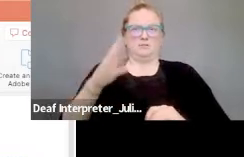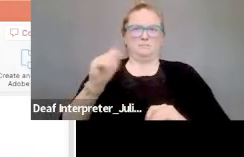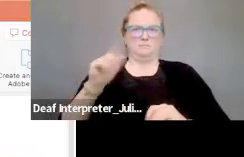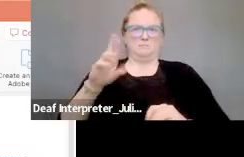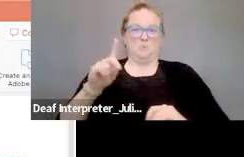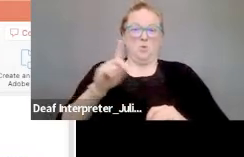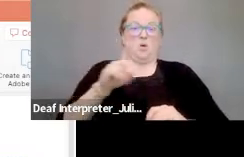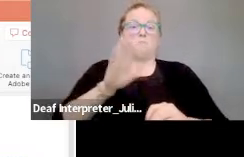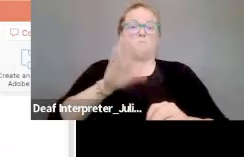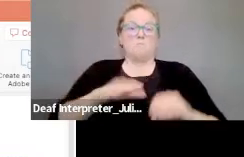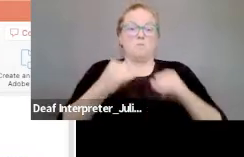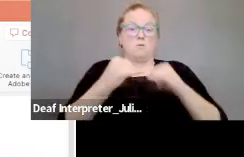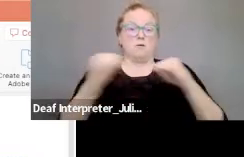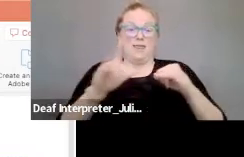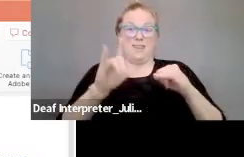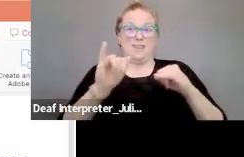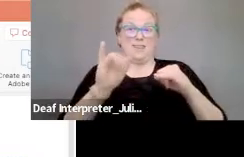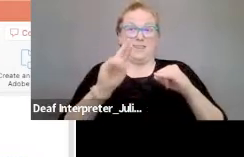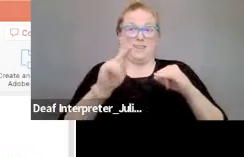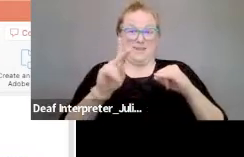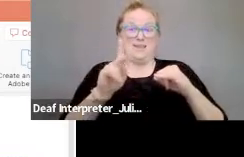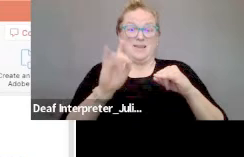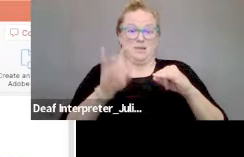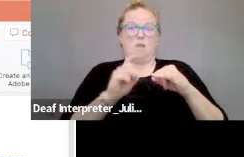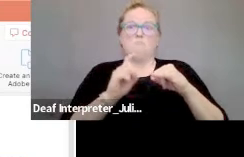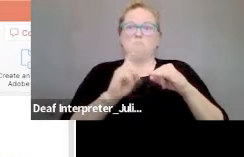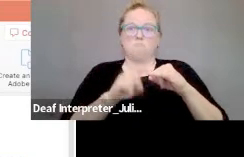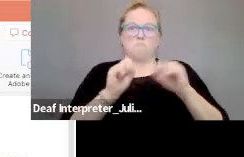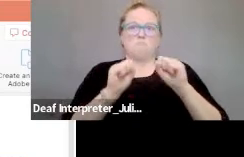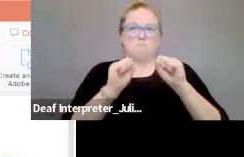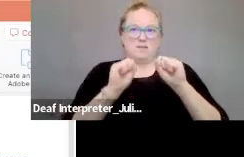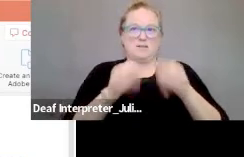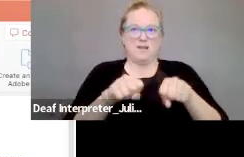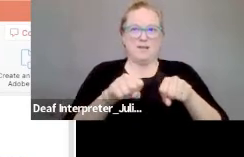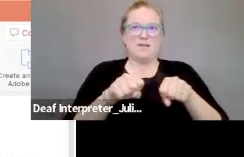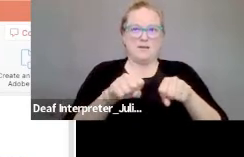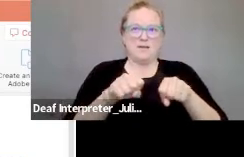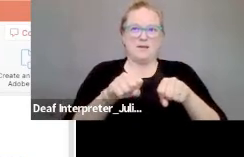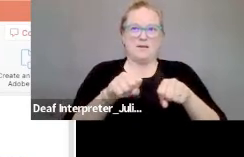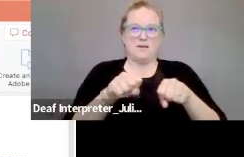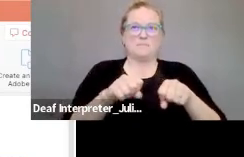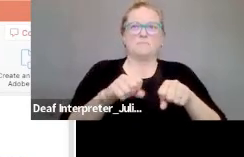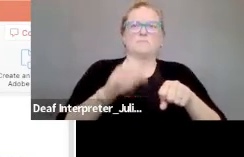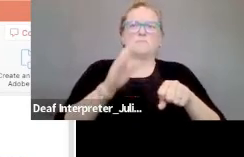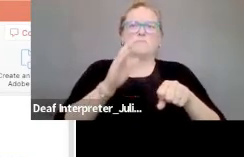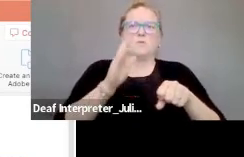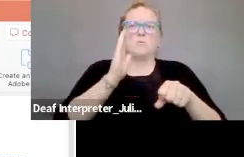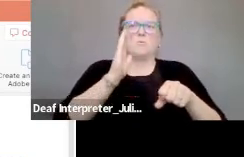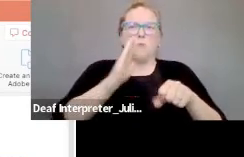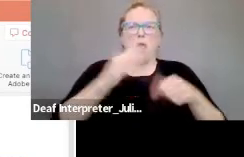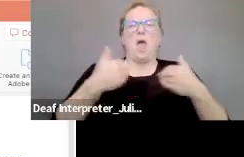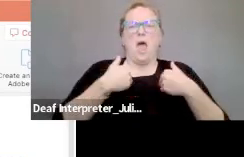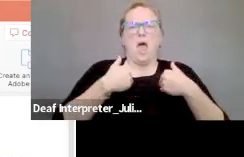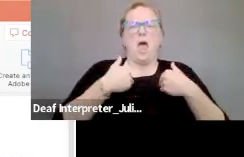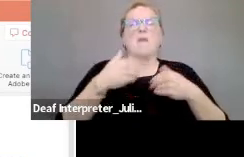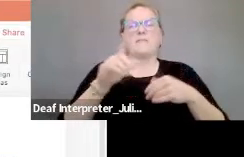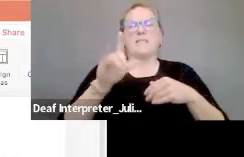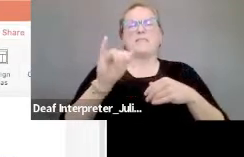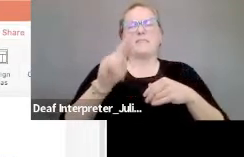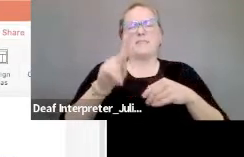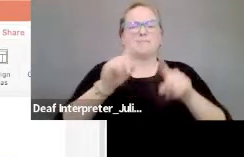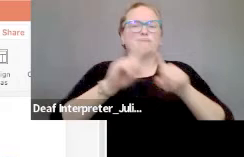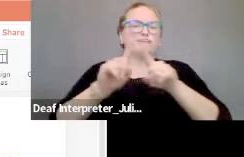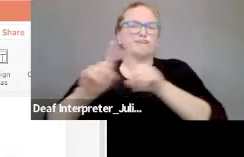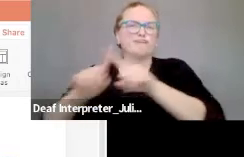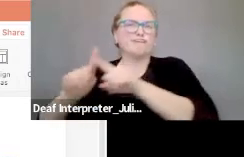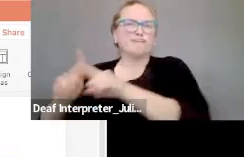COVID-19 website, and from that page, you can get a link to all of our data dashboards. There are a bunch of them. They're updated in many